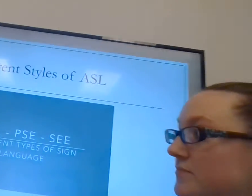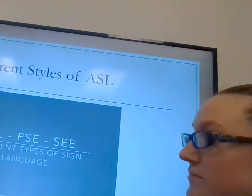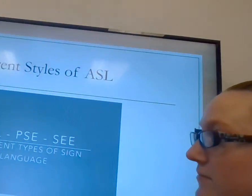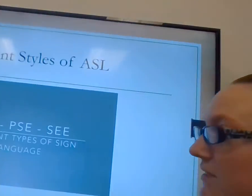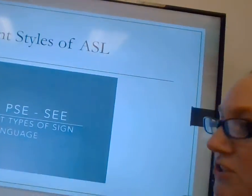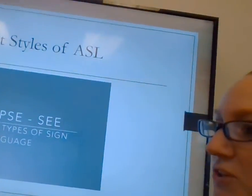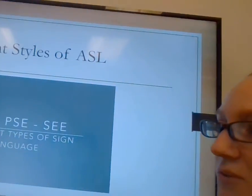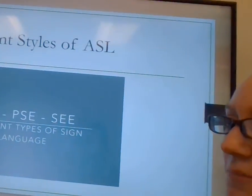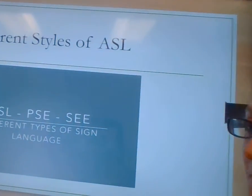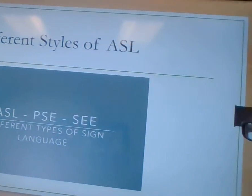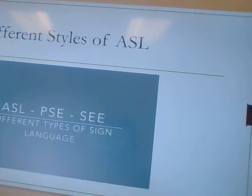So